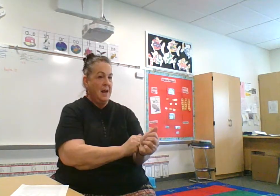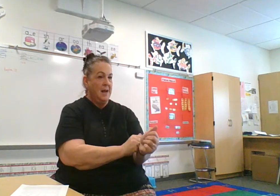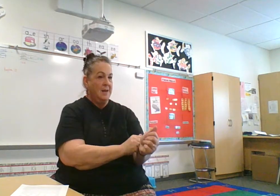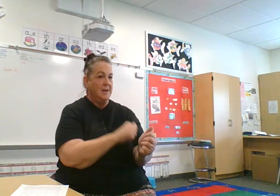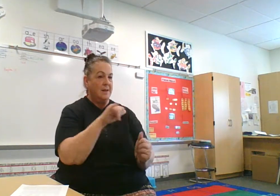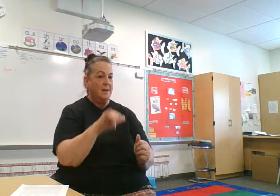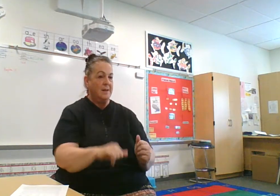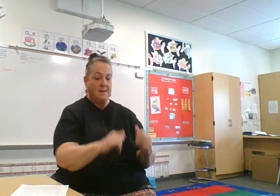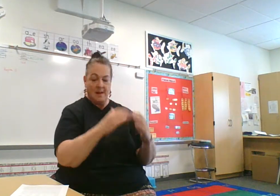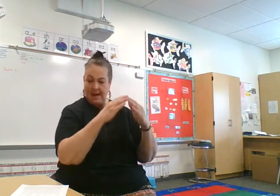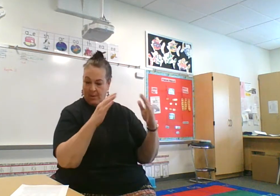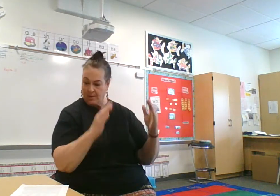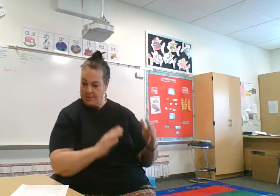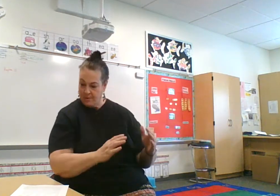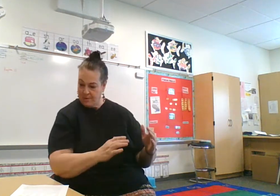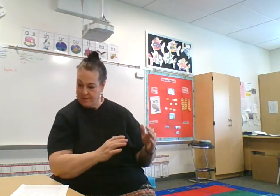behind the house.